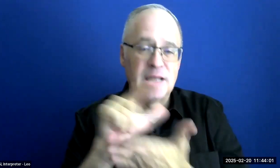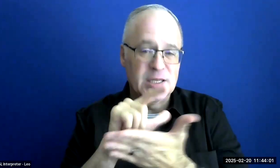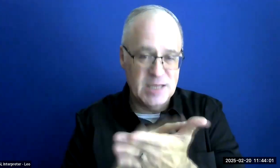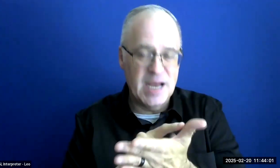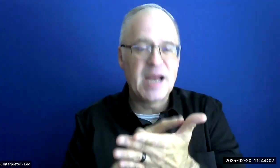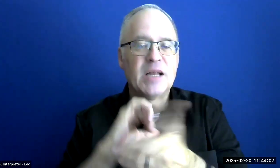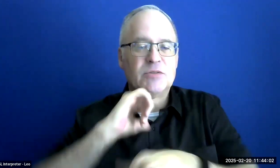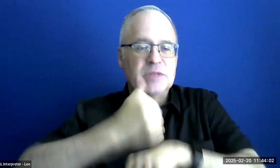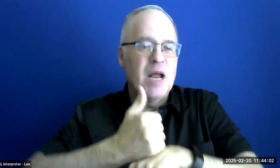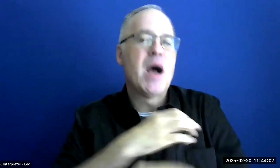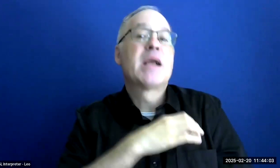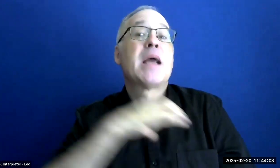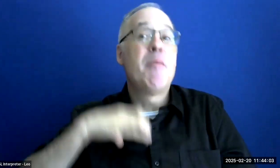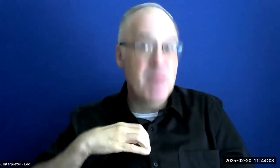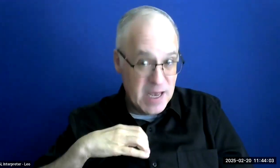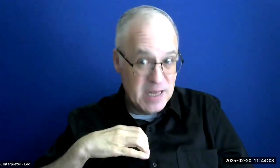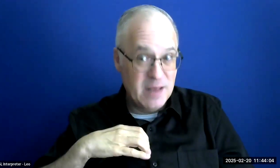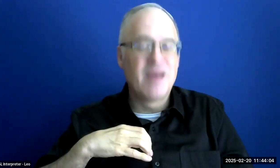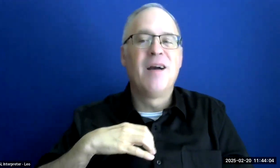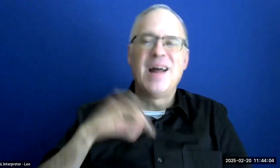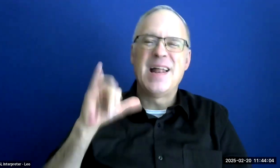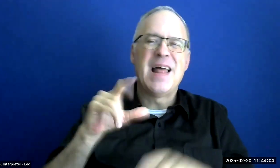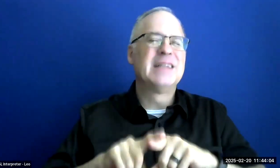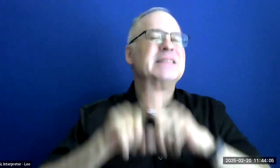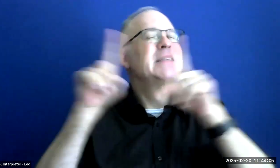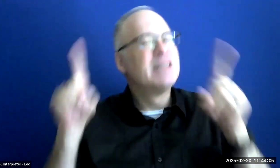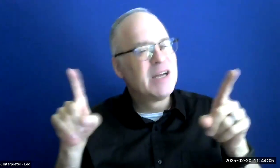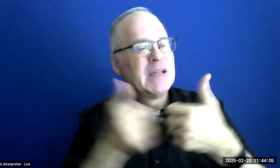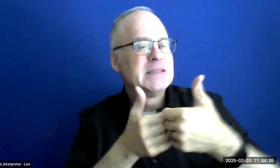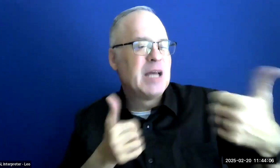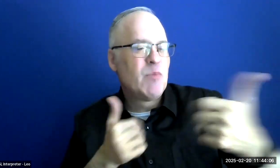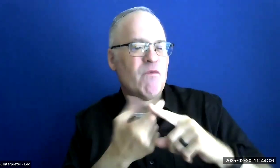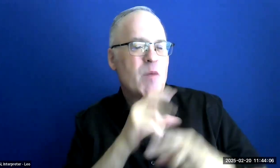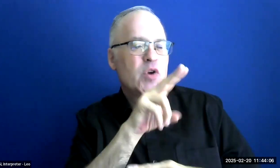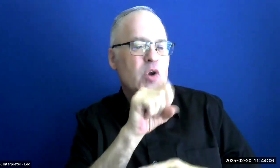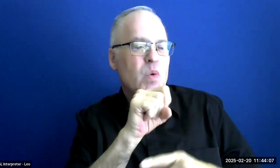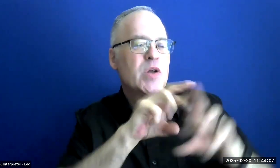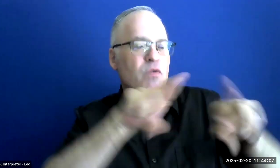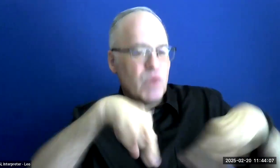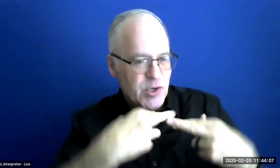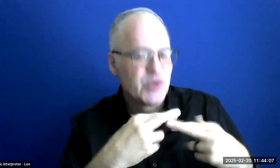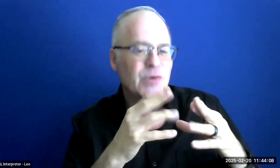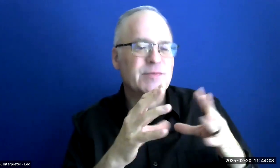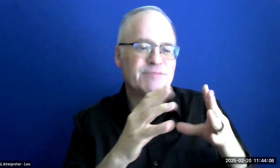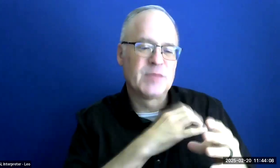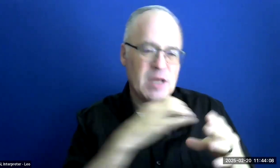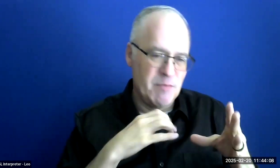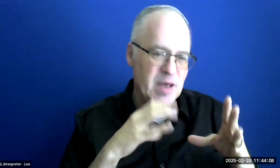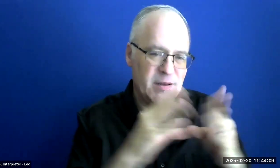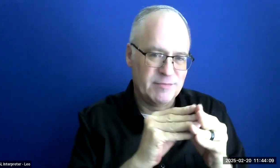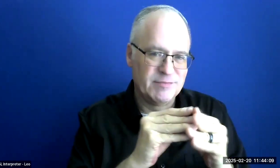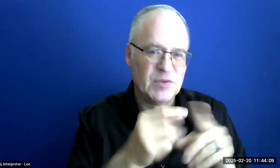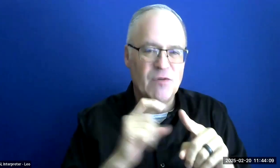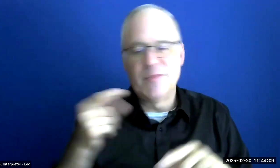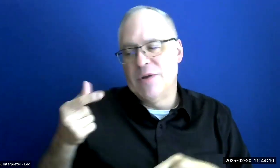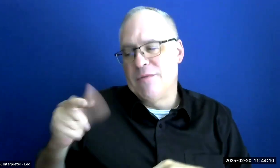U.S. Regional Conference. This committee is separate from the U.S. Regional Committee, that is a General Conference Legislative Committee that I referred